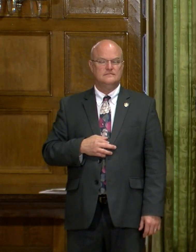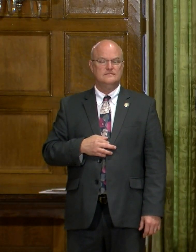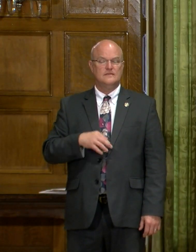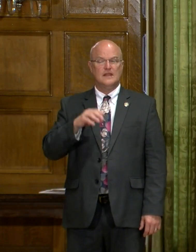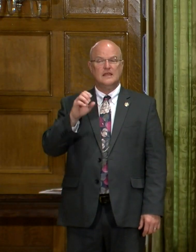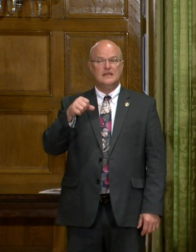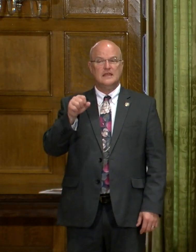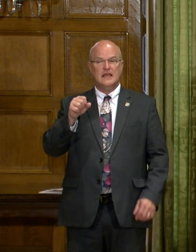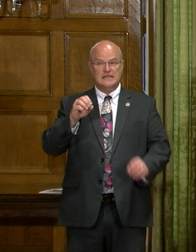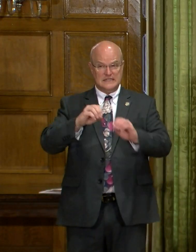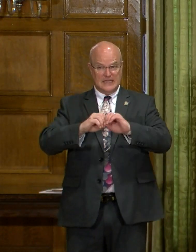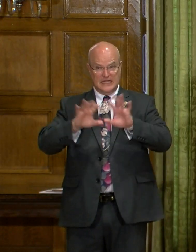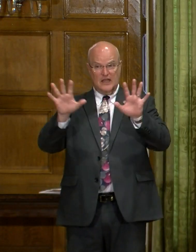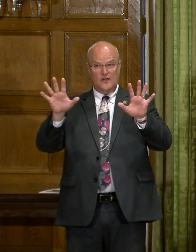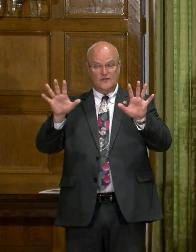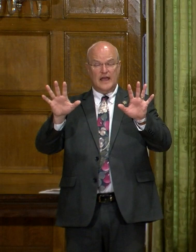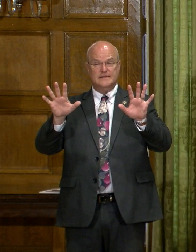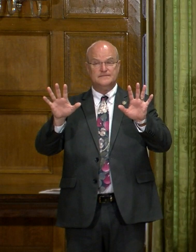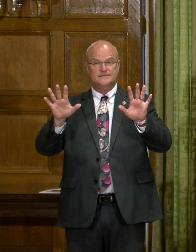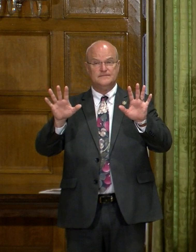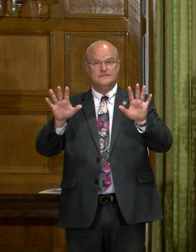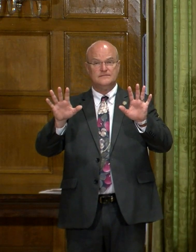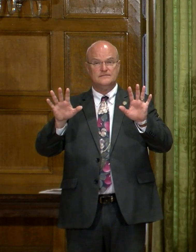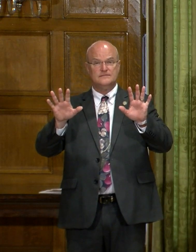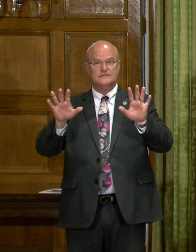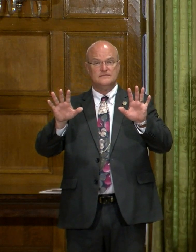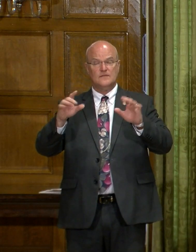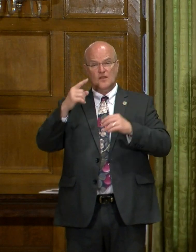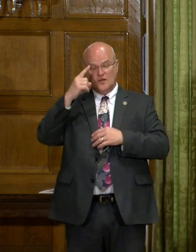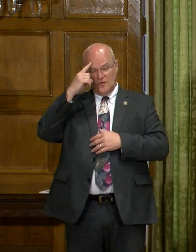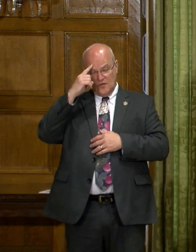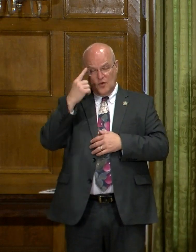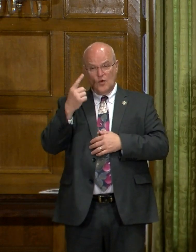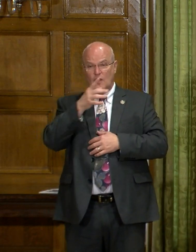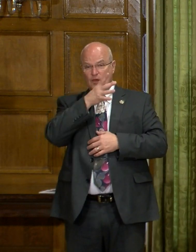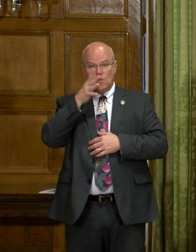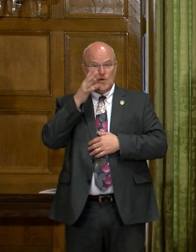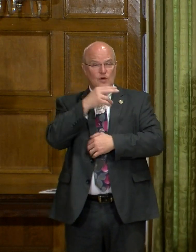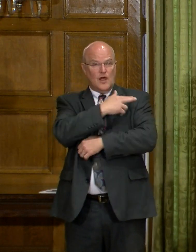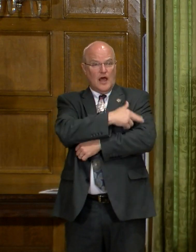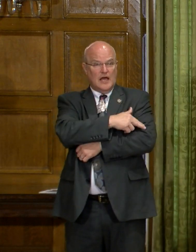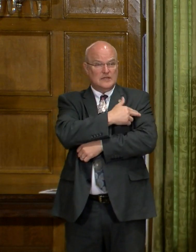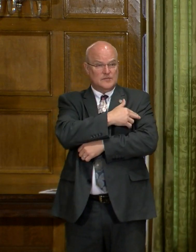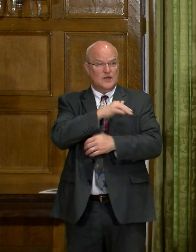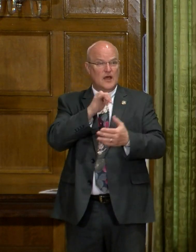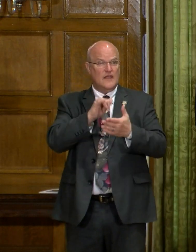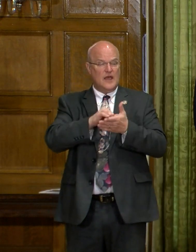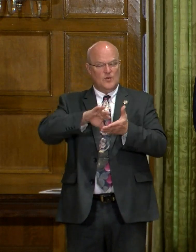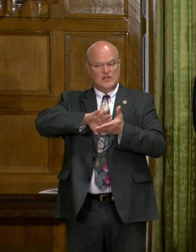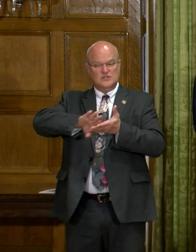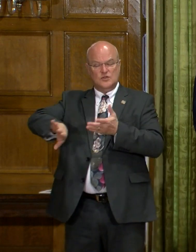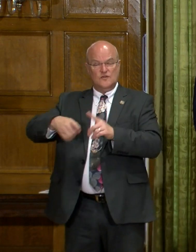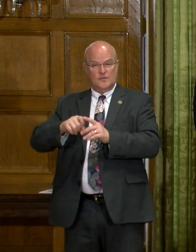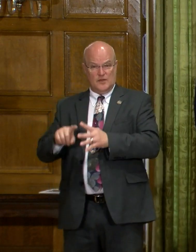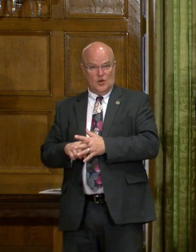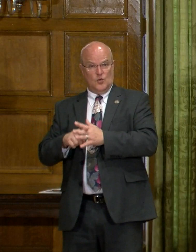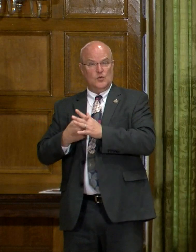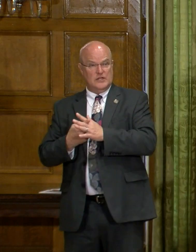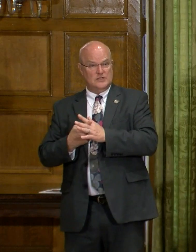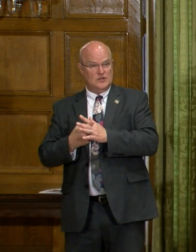Yes, again, just to clarify, for one, the rural hospitals that were excluded from the